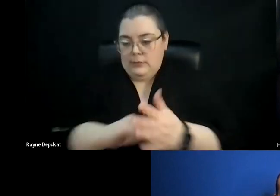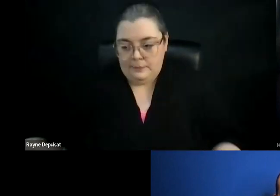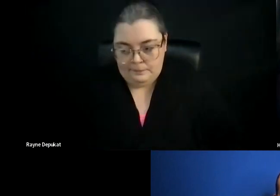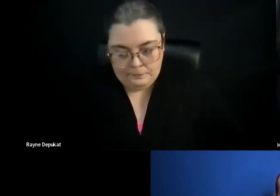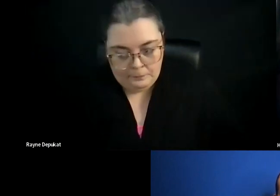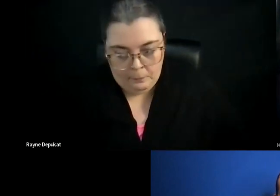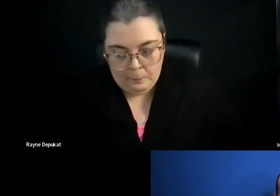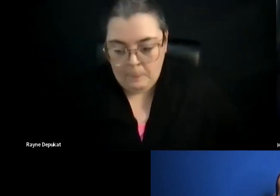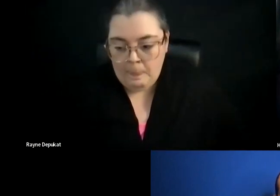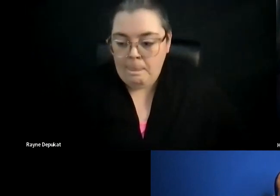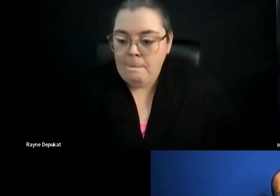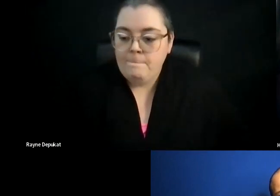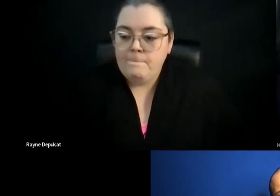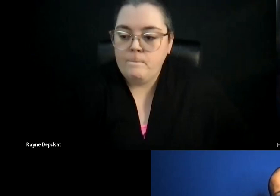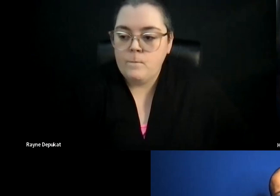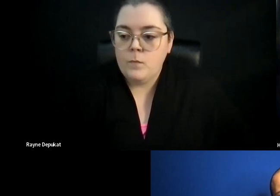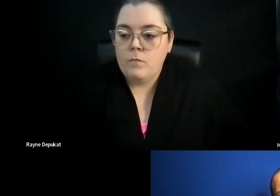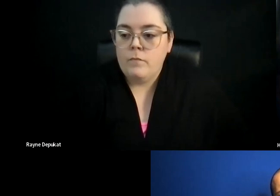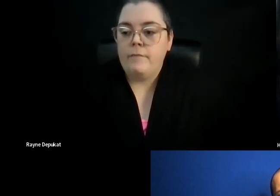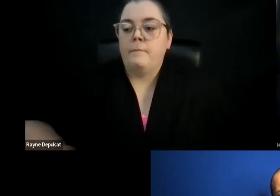So I have a separate screen over here with my agenda on it.